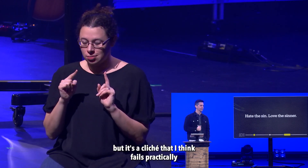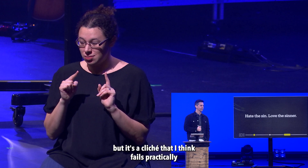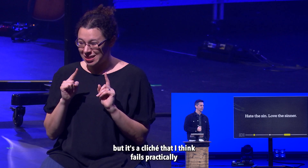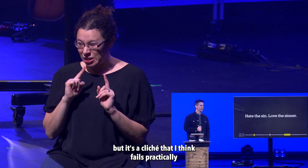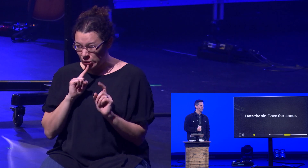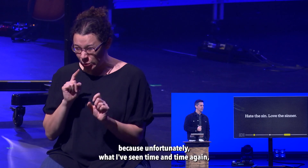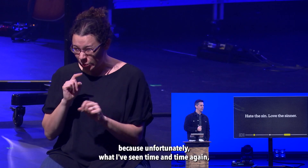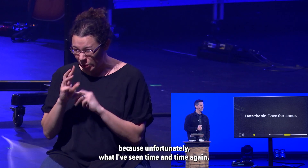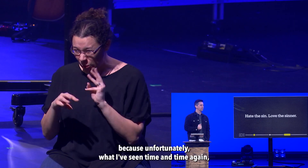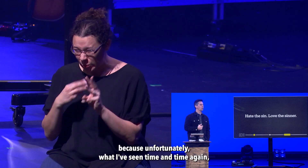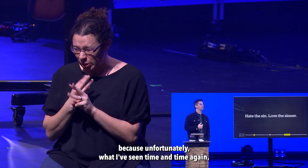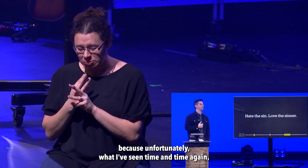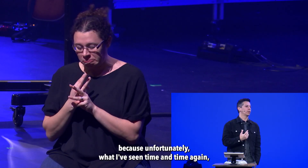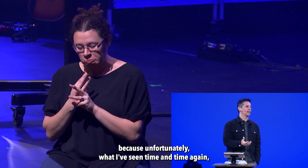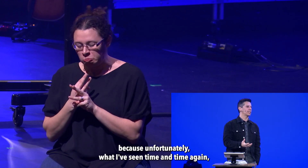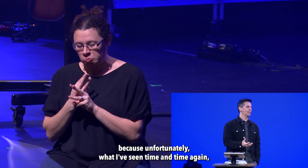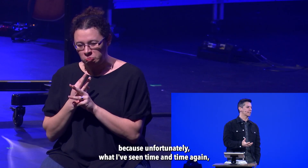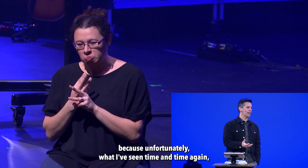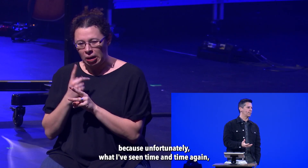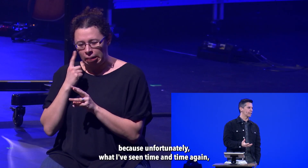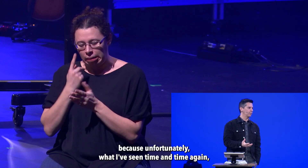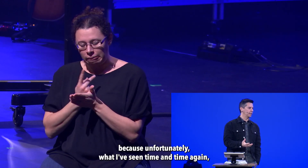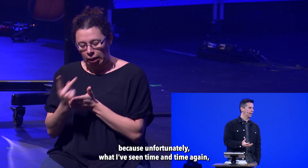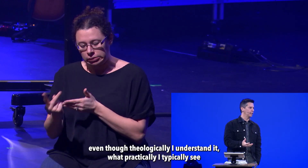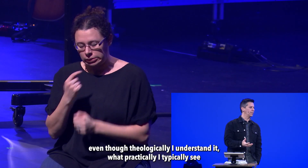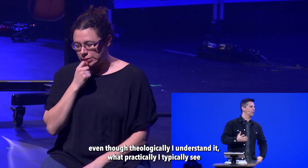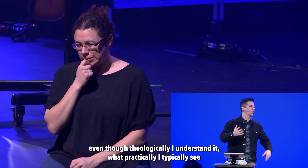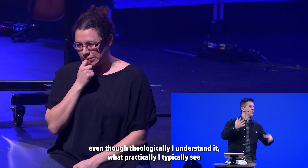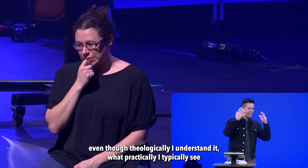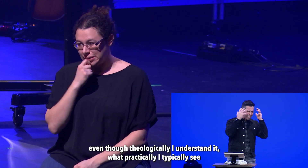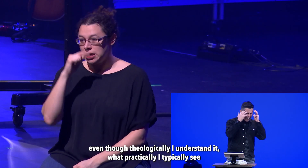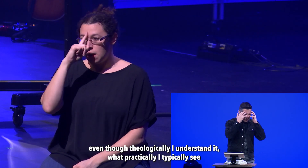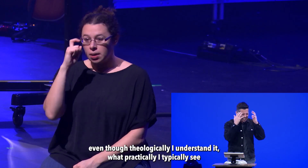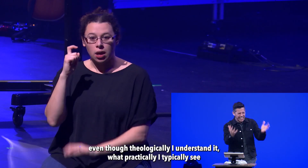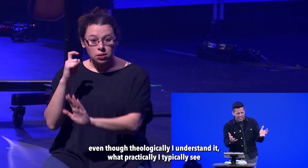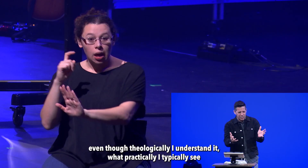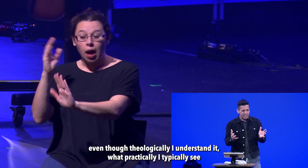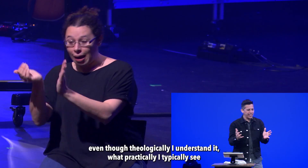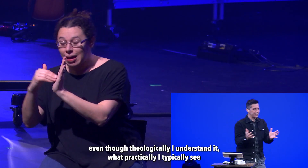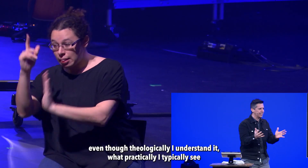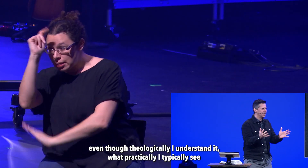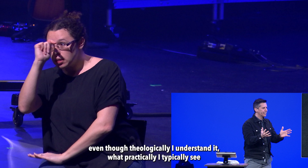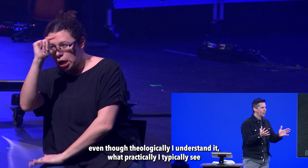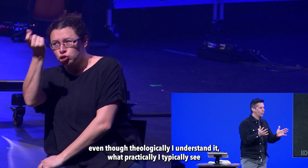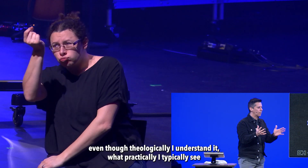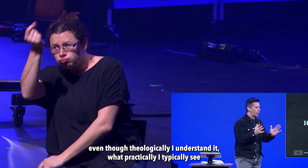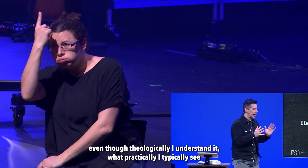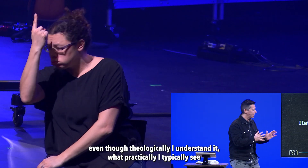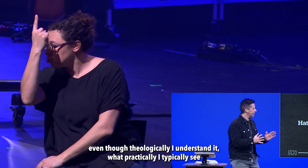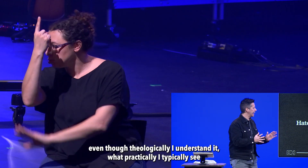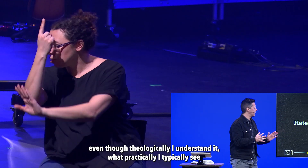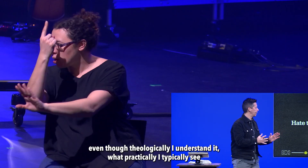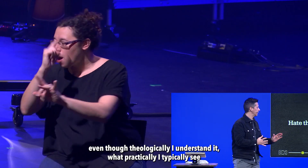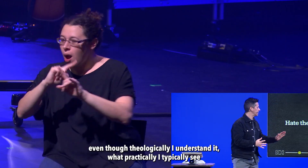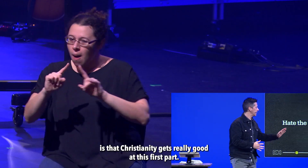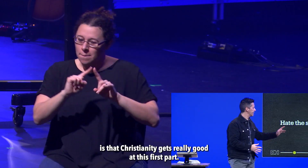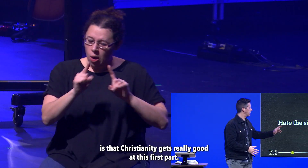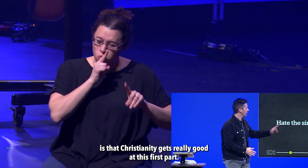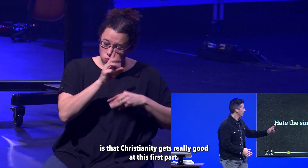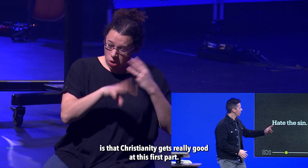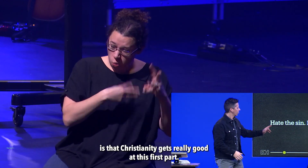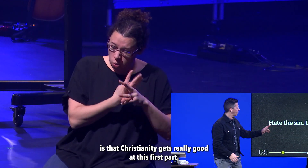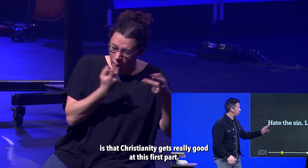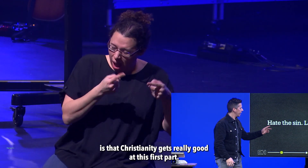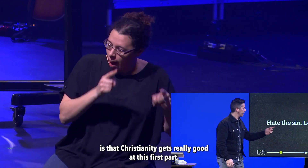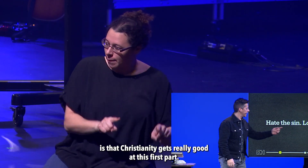practically. Because unfortunately, what I've seen time and time again, even though theologically I understand it, what practically I typically see is